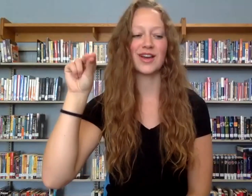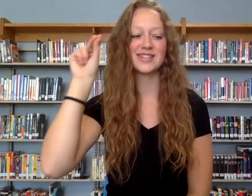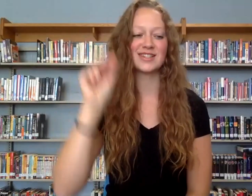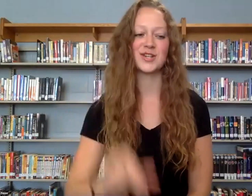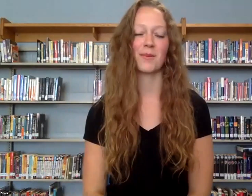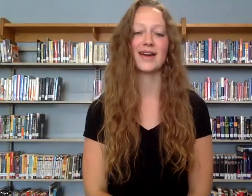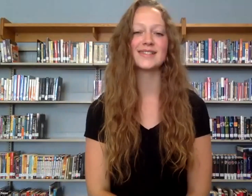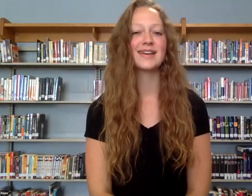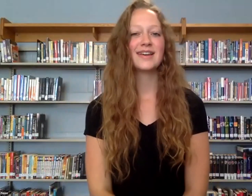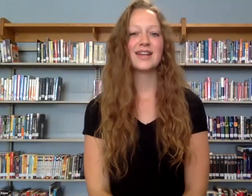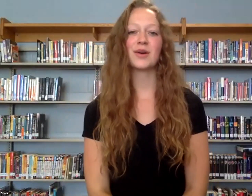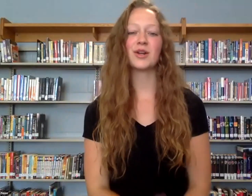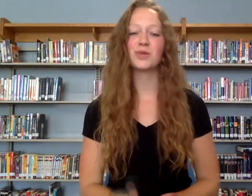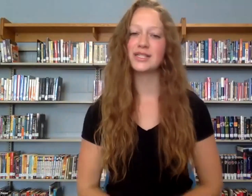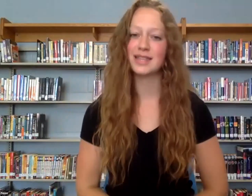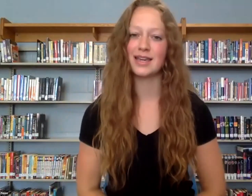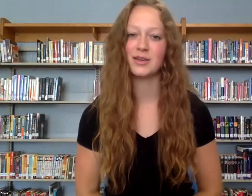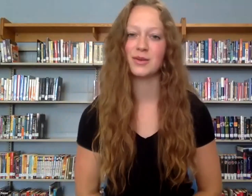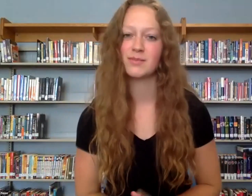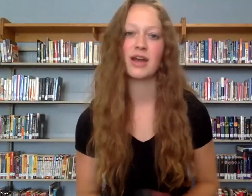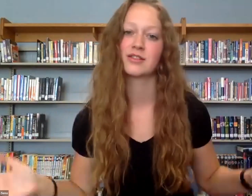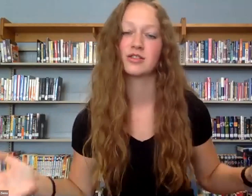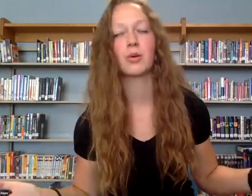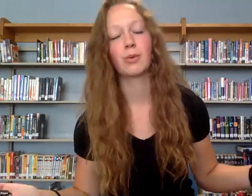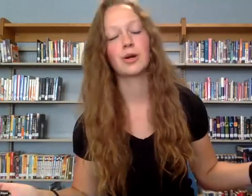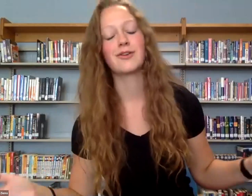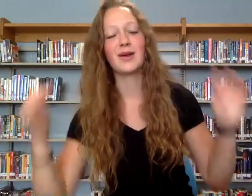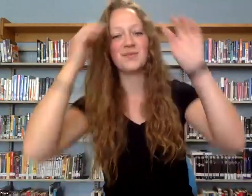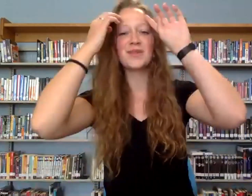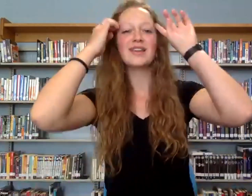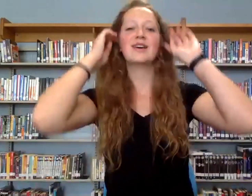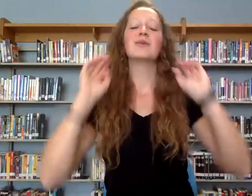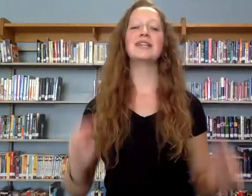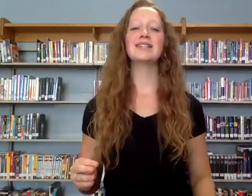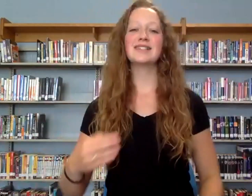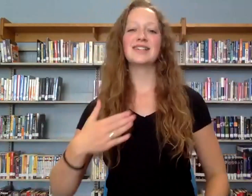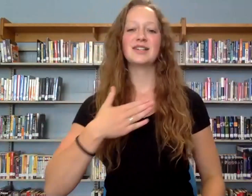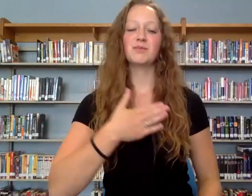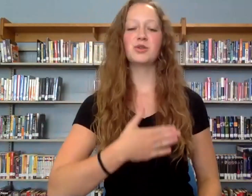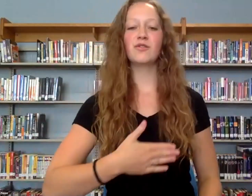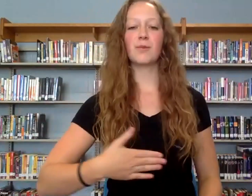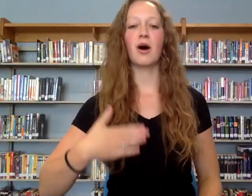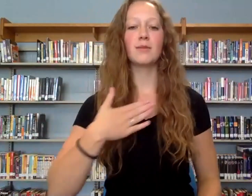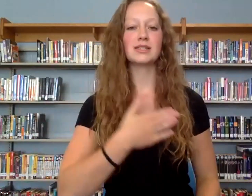Perfect. Good job, guys. Now we're going to do please and thank you because manners are so important, right? Please move your palm in a